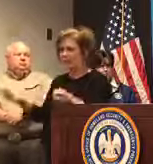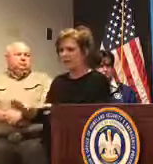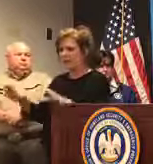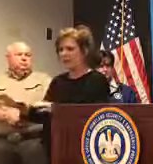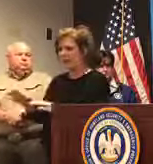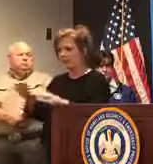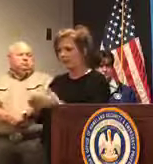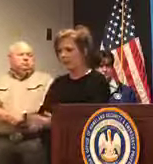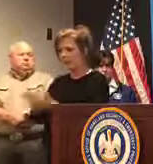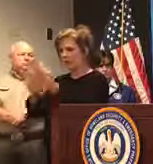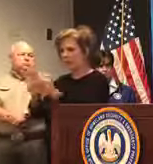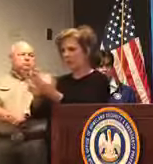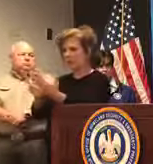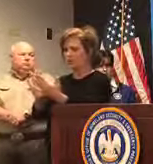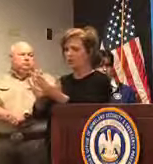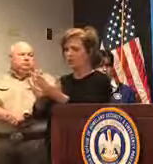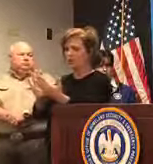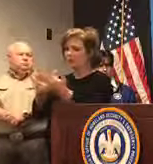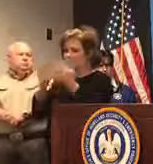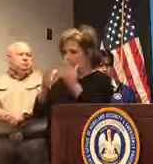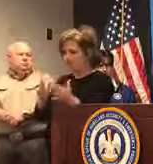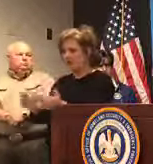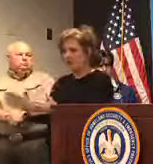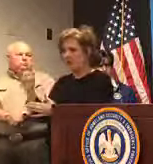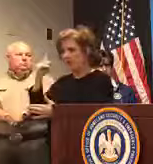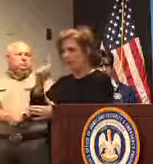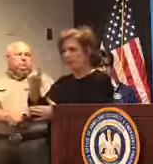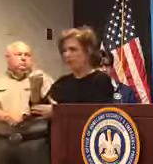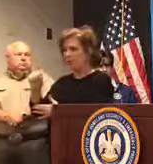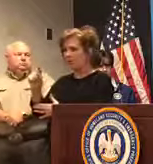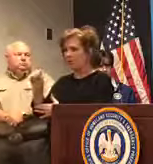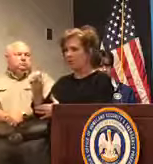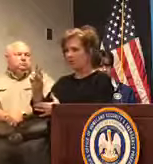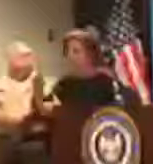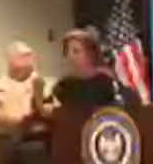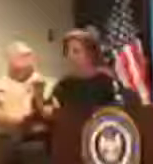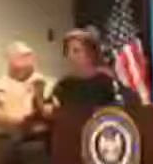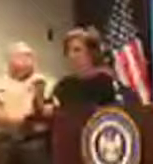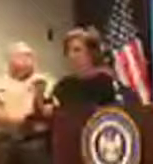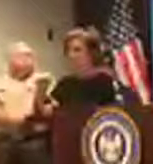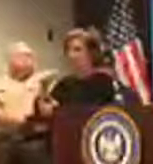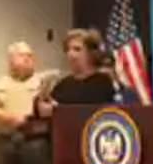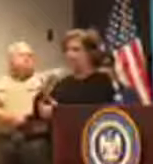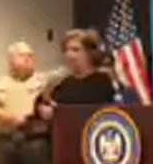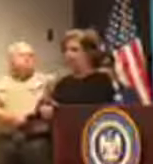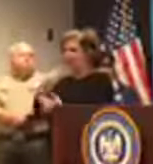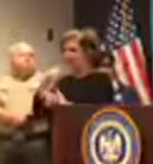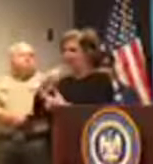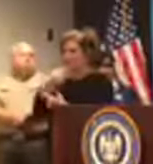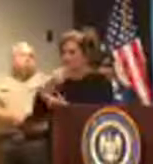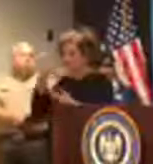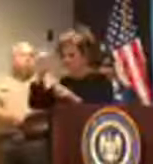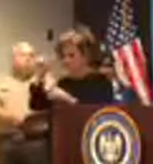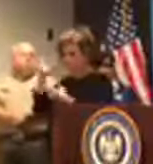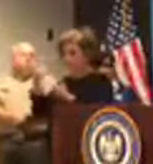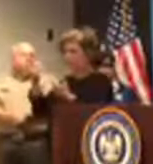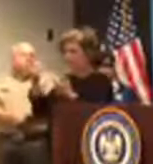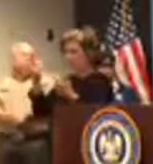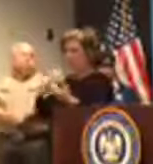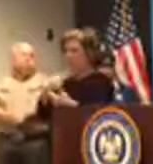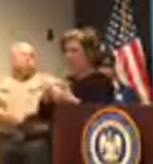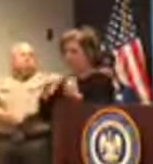for the storm as we prepare to respond to it. He's authorized us to mobilize up to 3,000